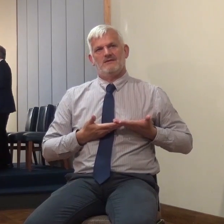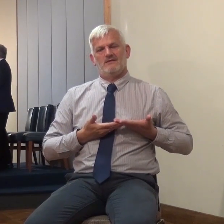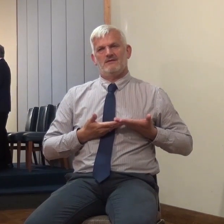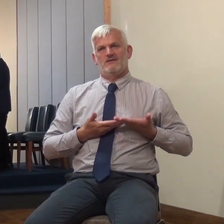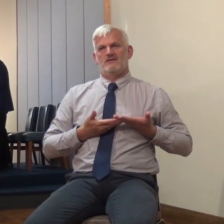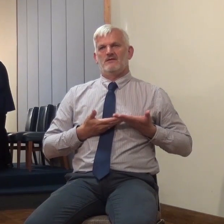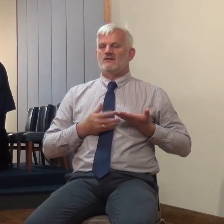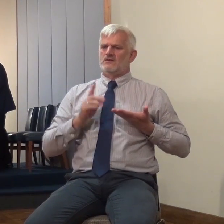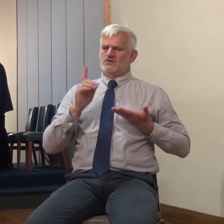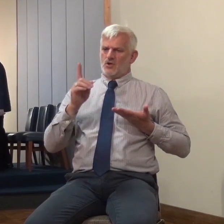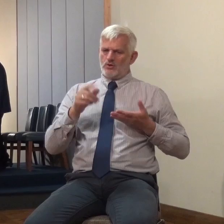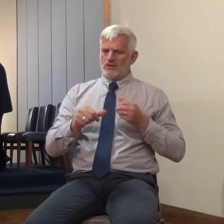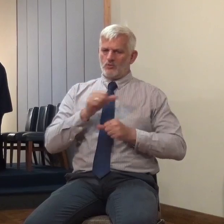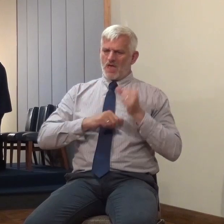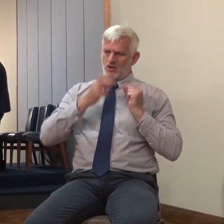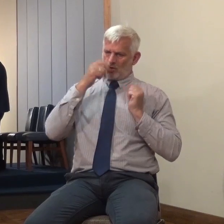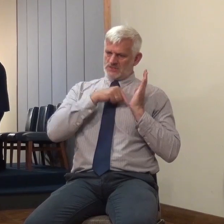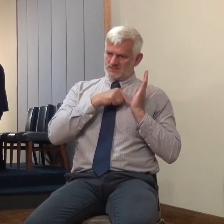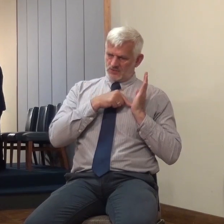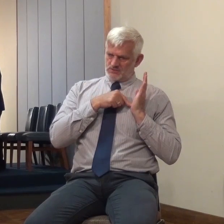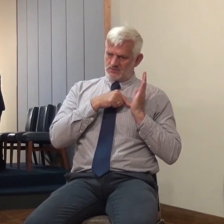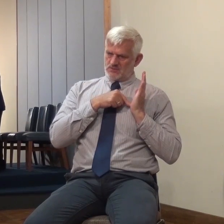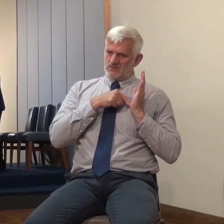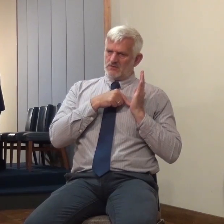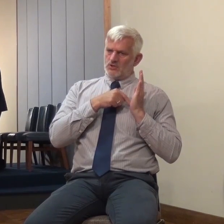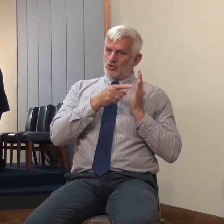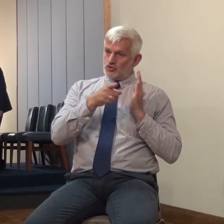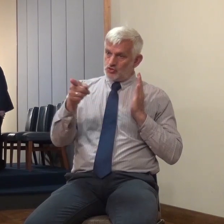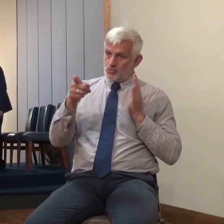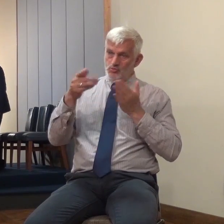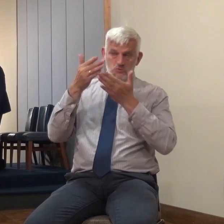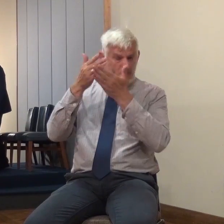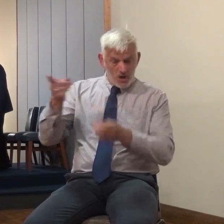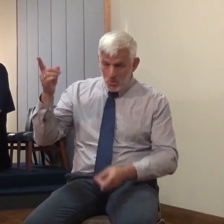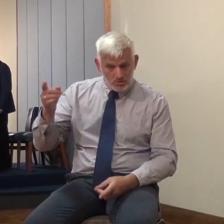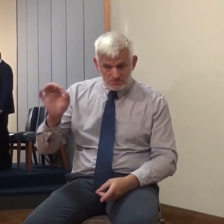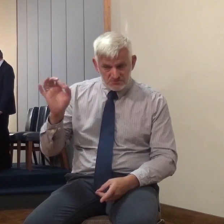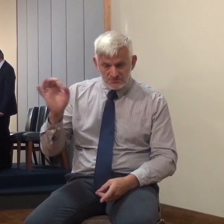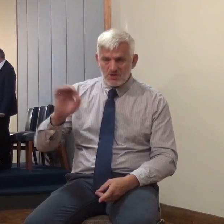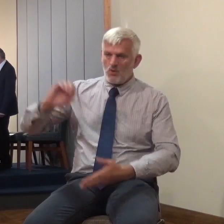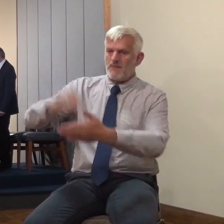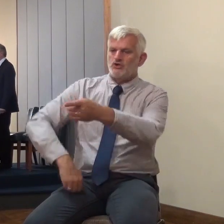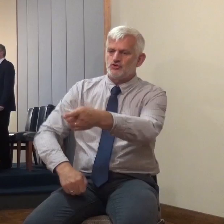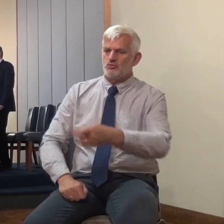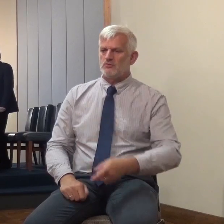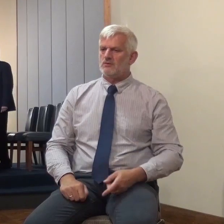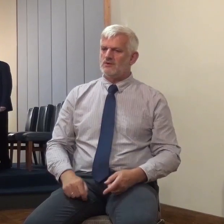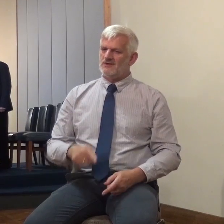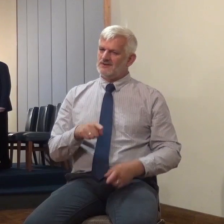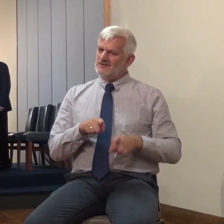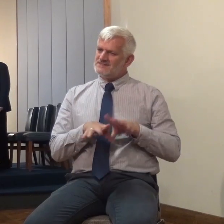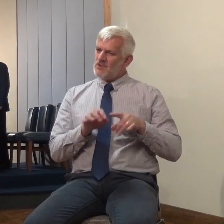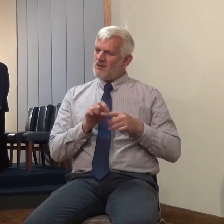use to punish disobedience. However strong we might feel the pull to identify thorns